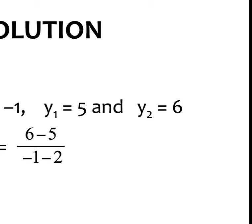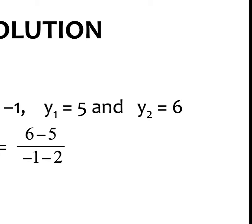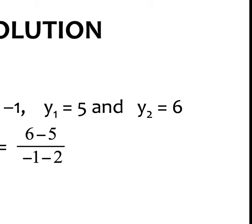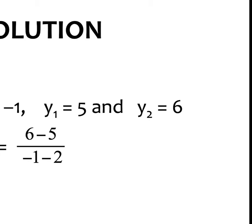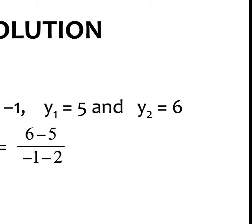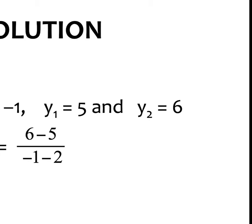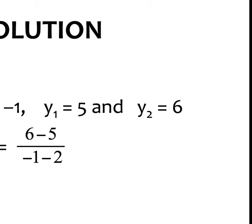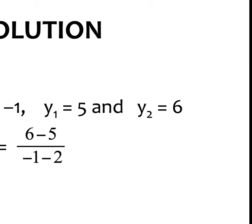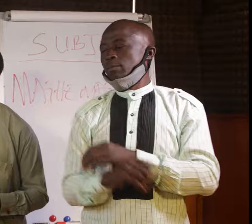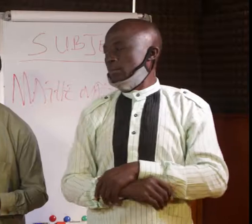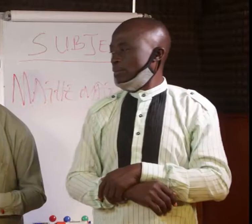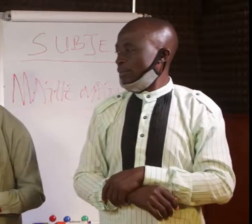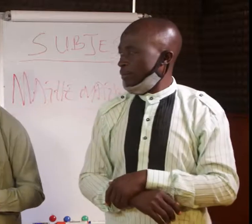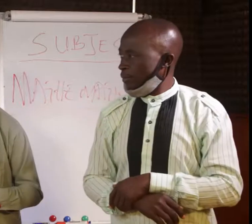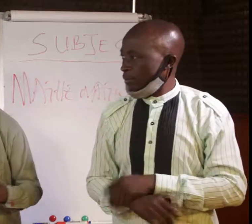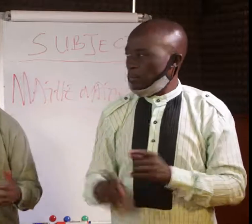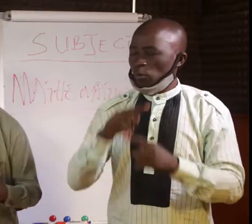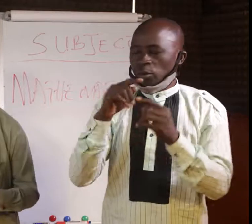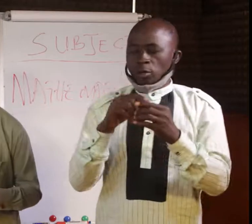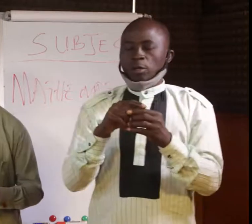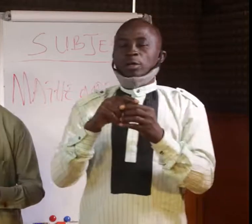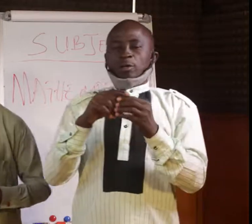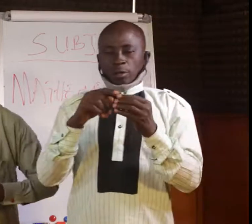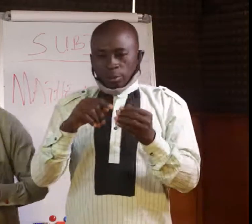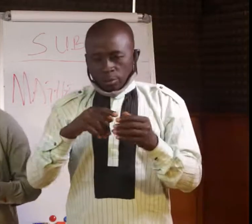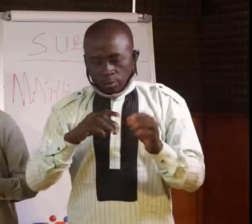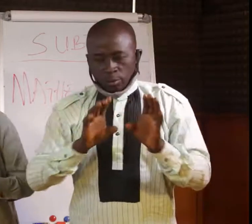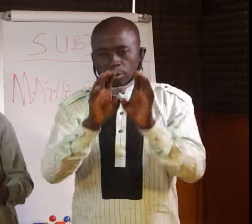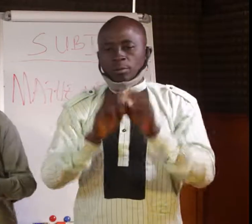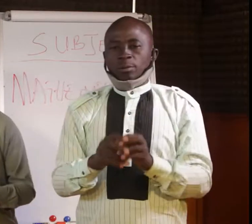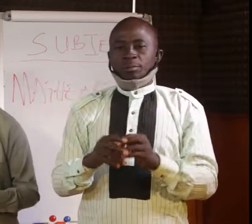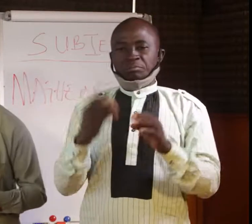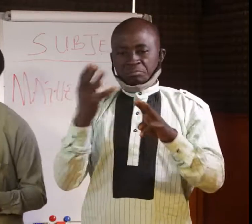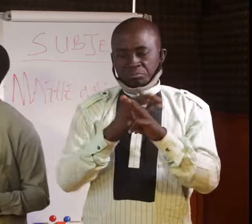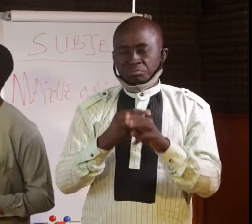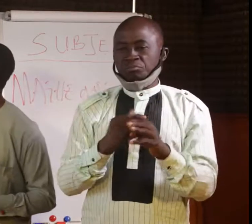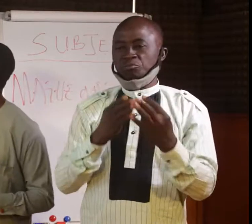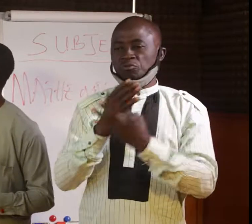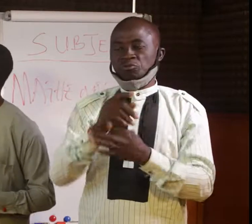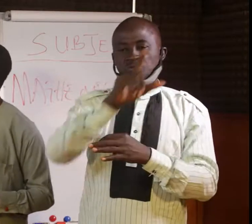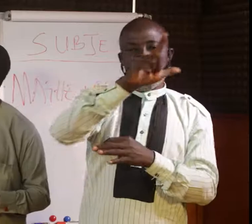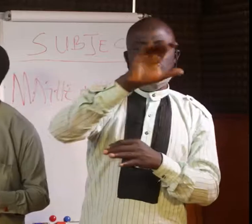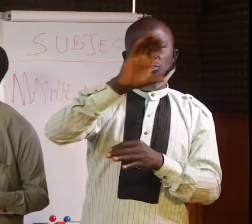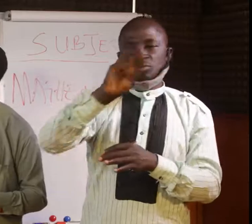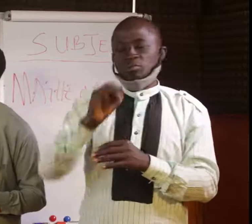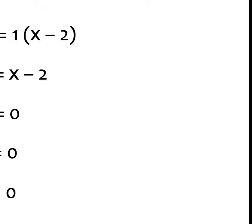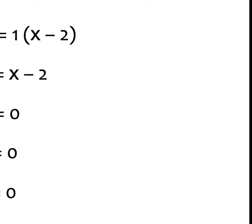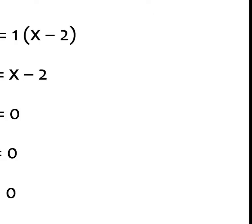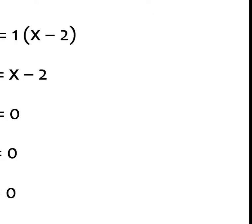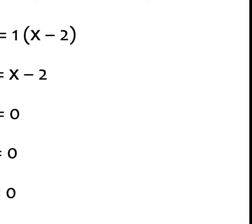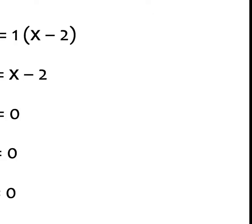by minus 3. When you simplify it further by multiplying through by the LCM, we'll be